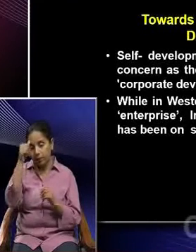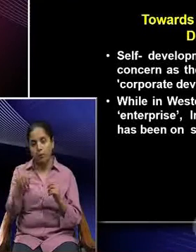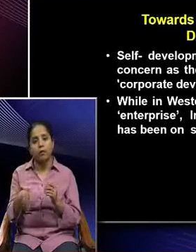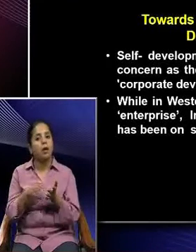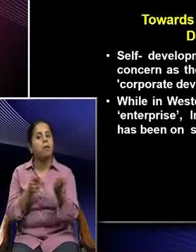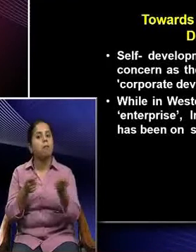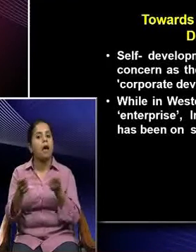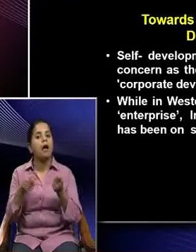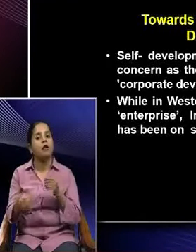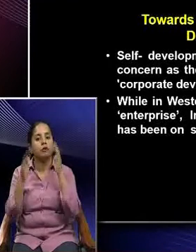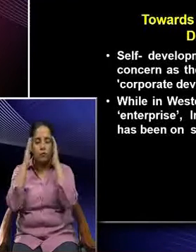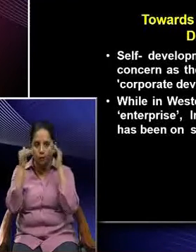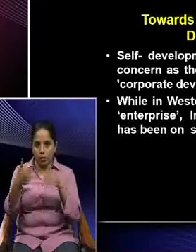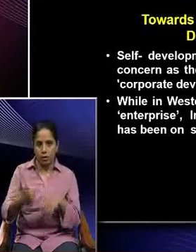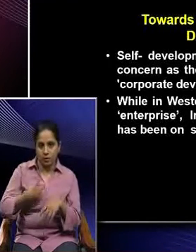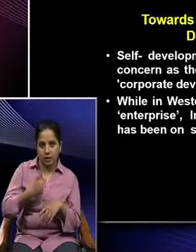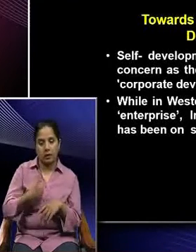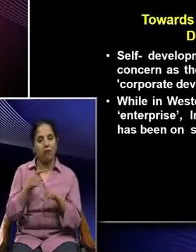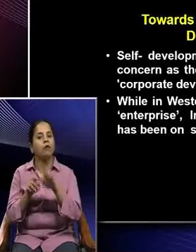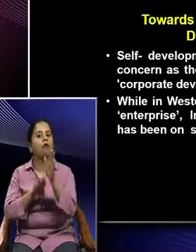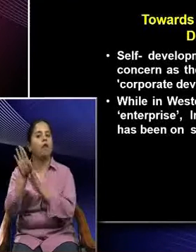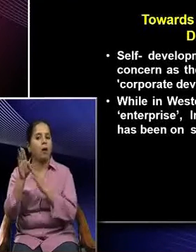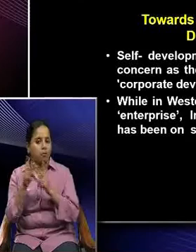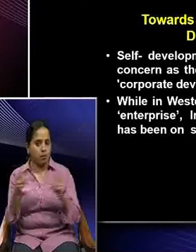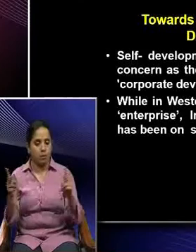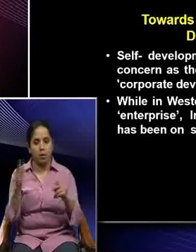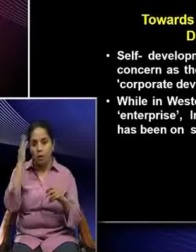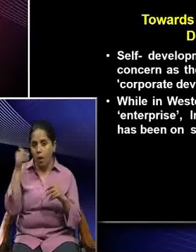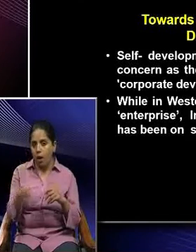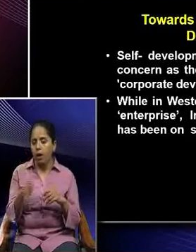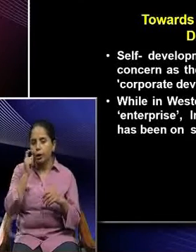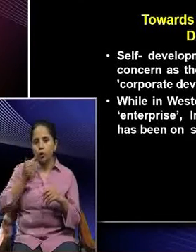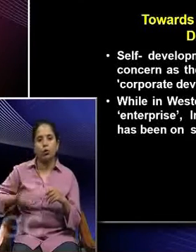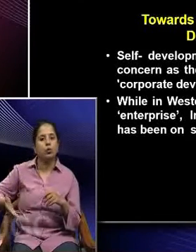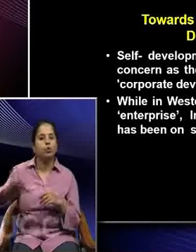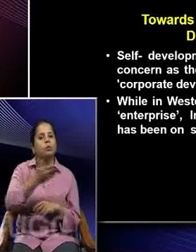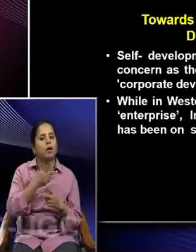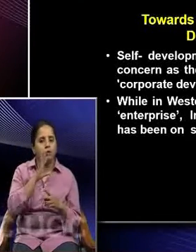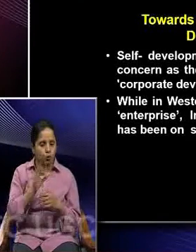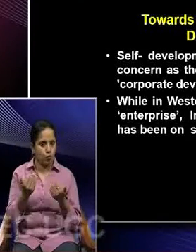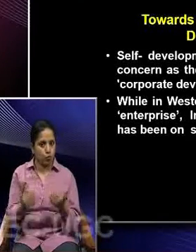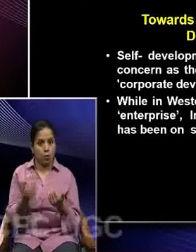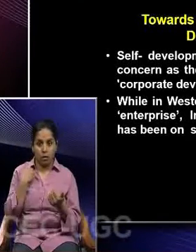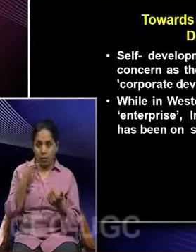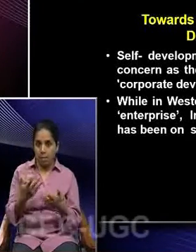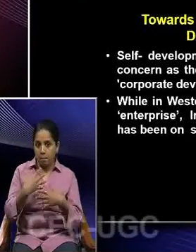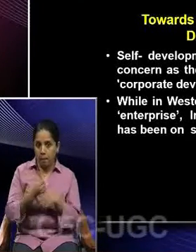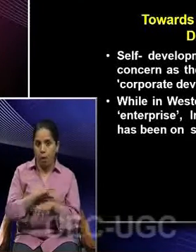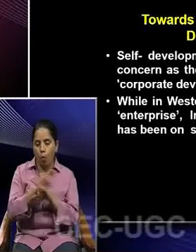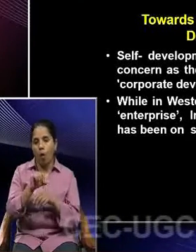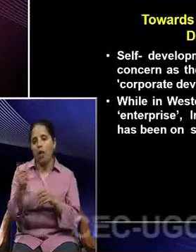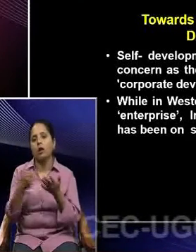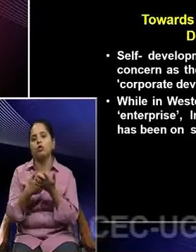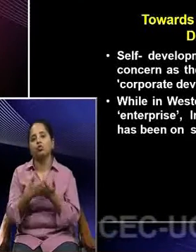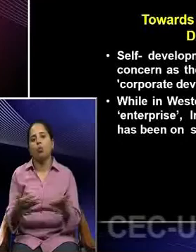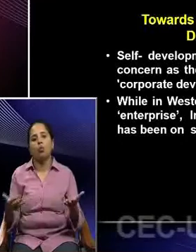has been on self and self-development, because it is the human being which is going to make all other sources